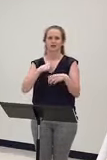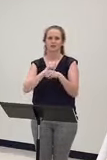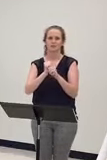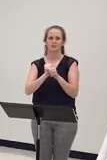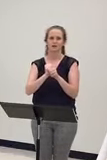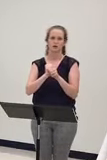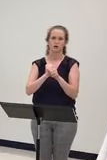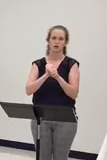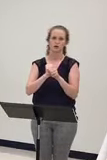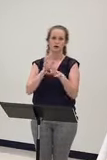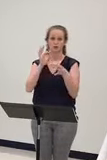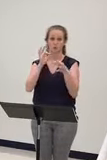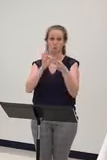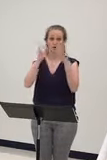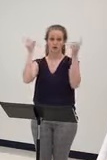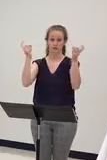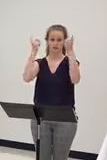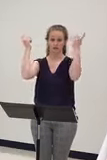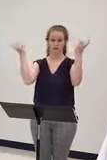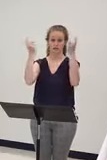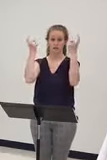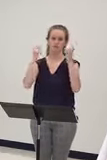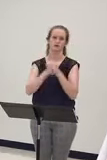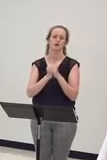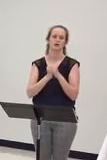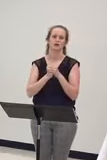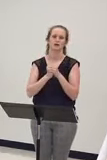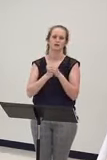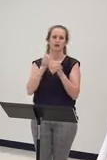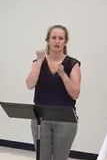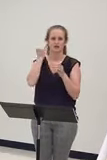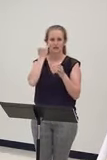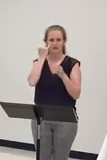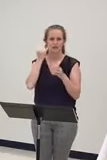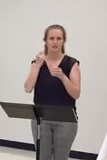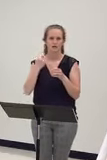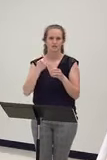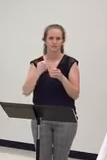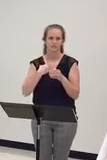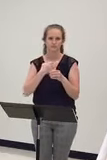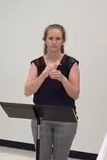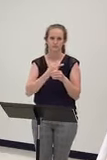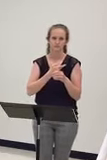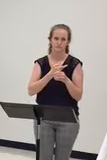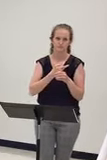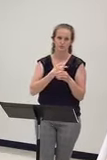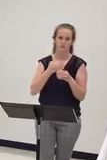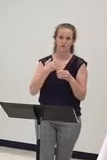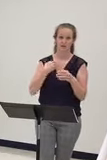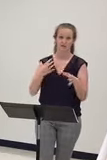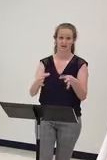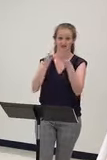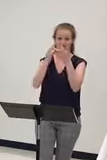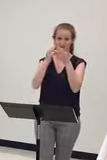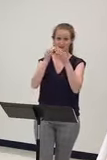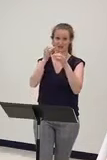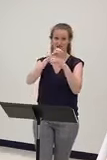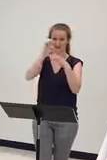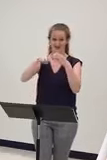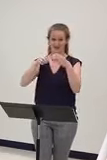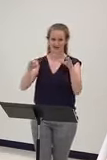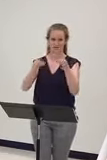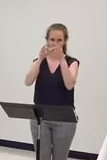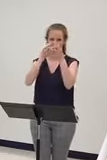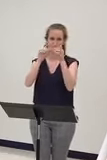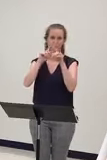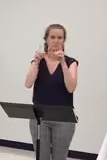course, this is extraordinary, and hopefully we'll go back, and maybe go back sooner than we hope, sooner than we think, to a proper place in the Mass.